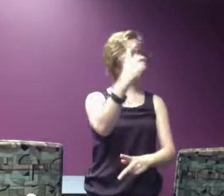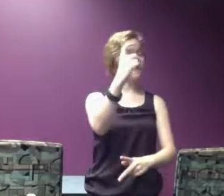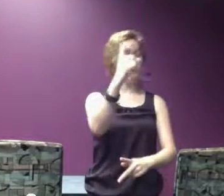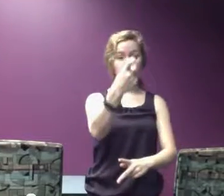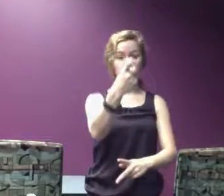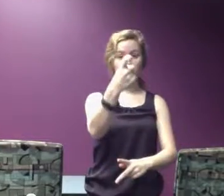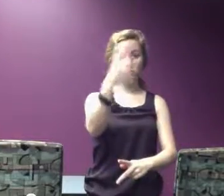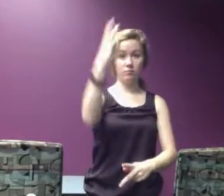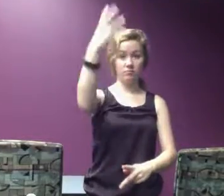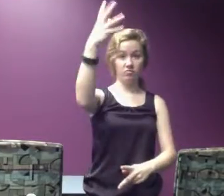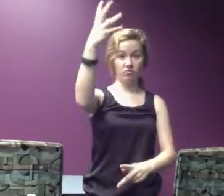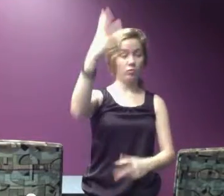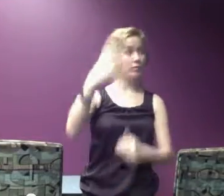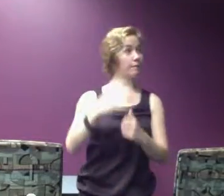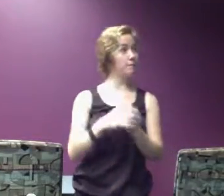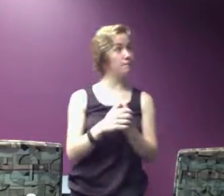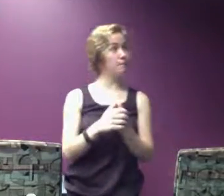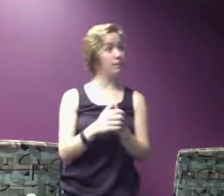So 2 times 3x.